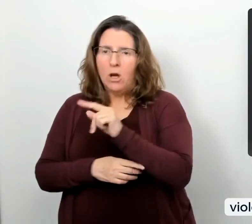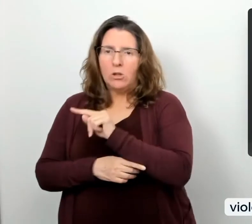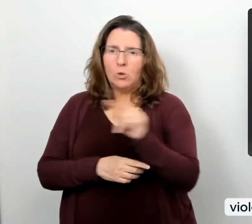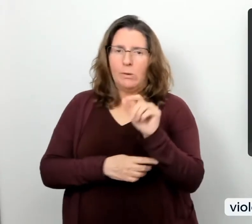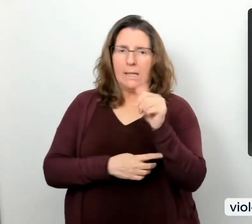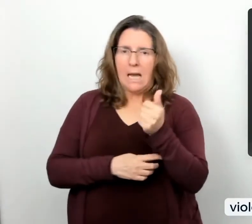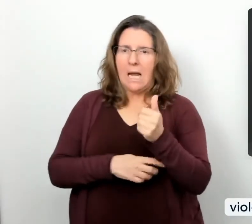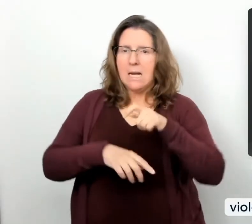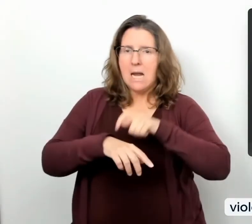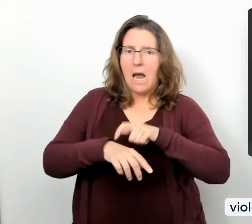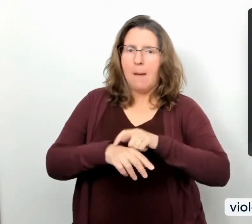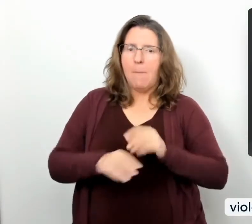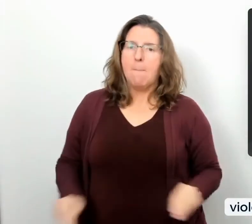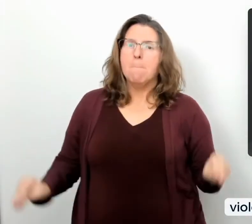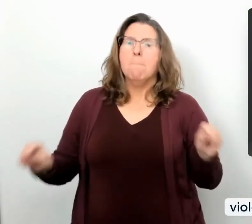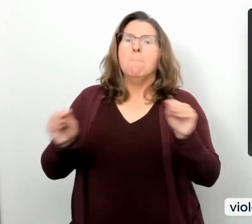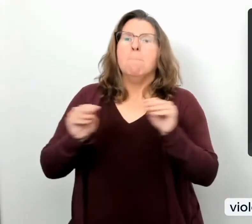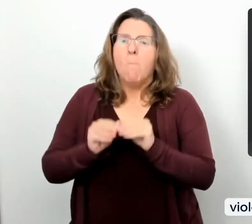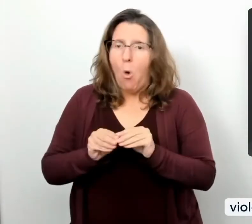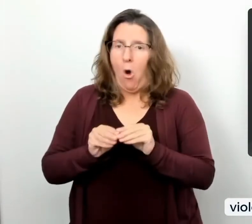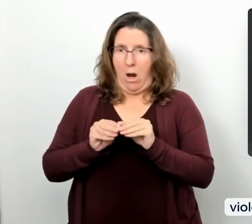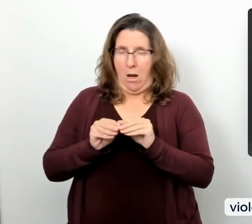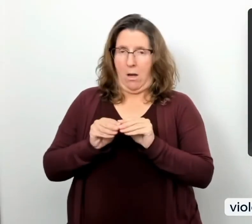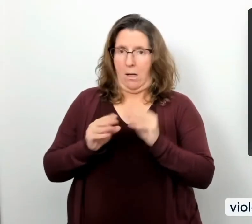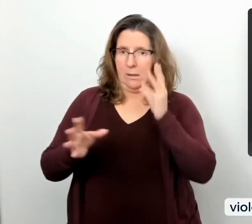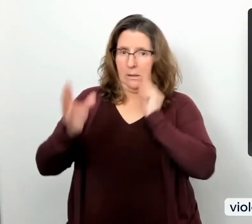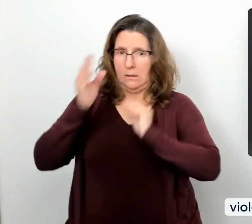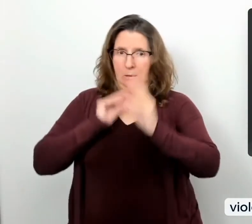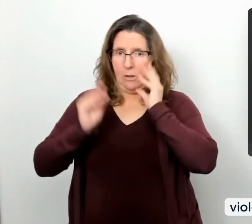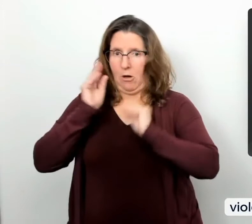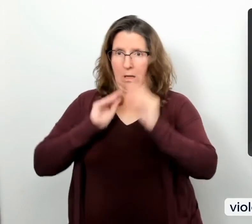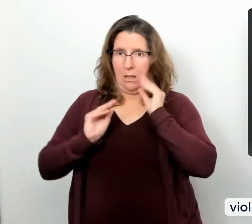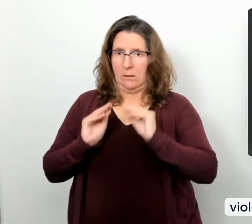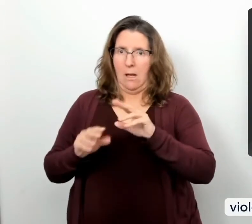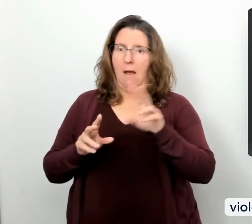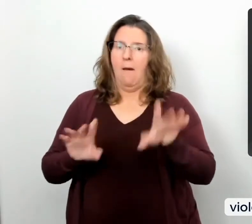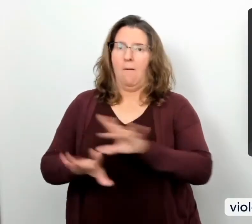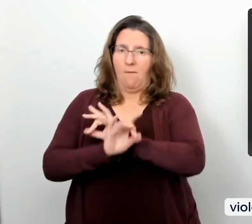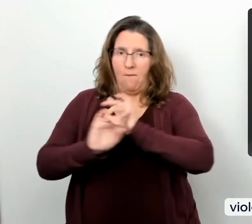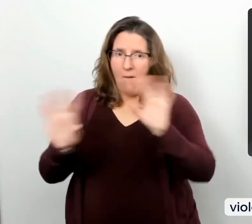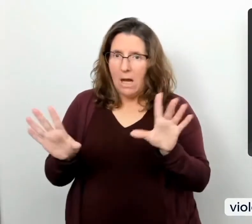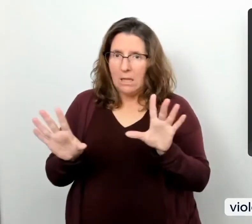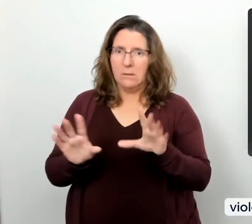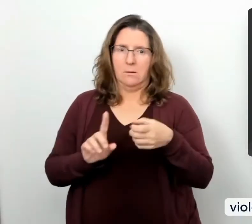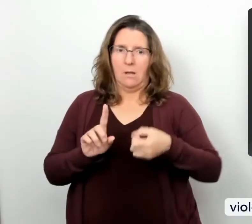Persons with disabilities are 4 to 10 times more likely to be victims of violence,